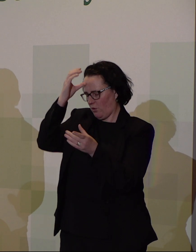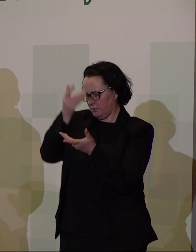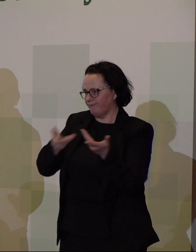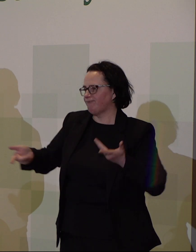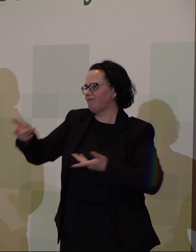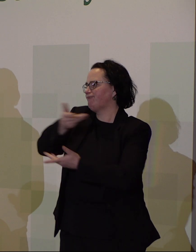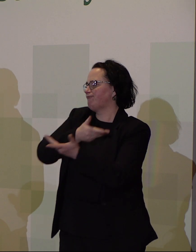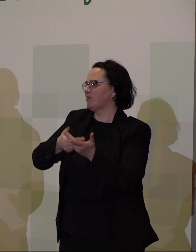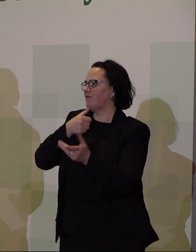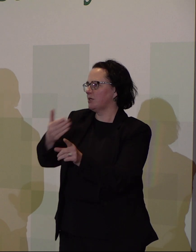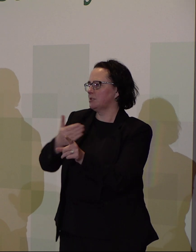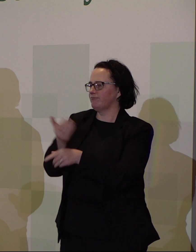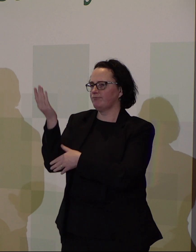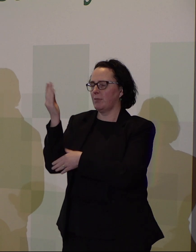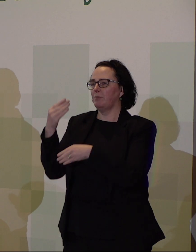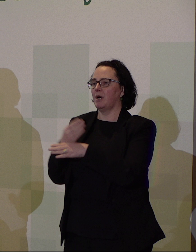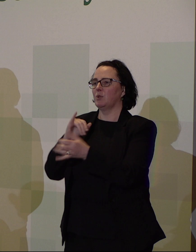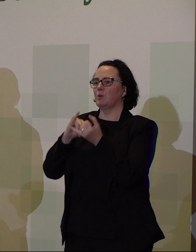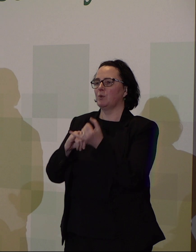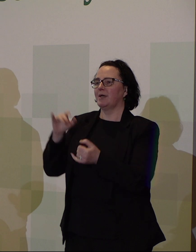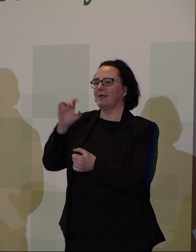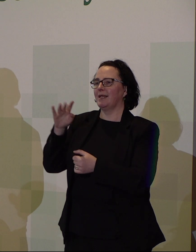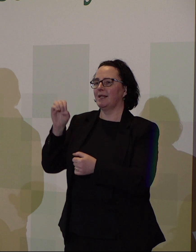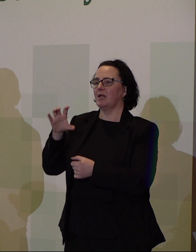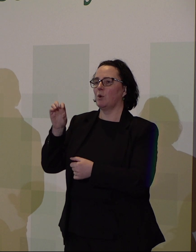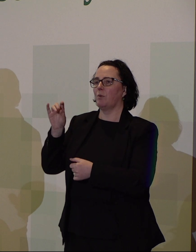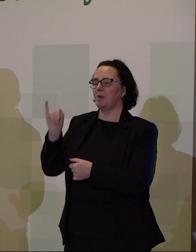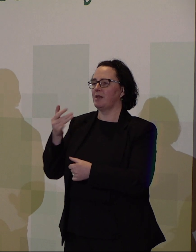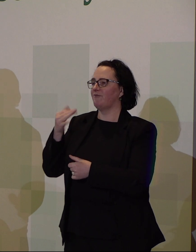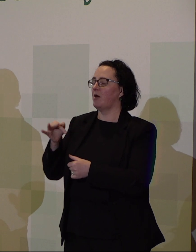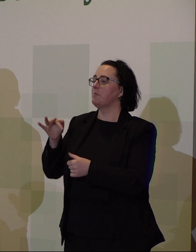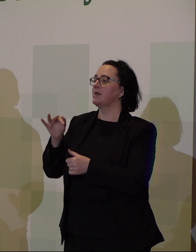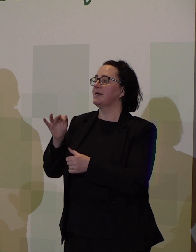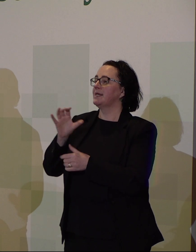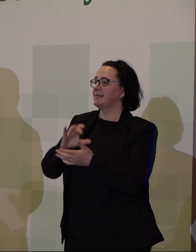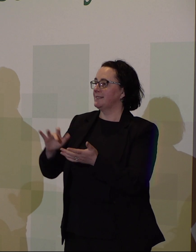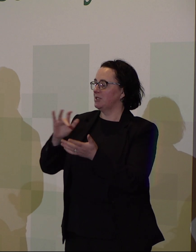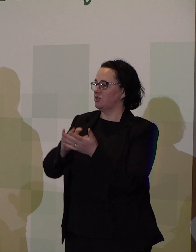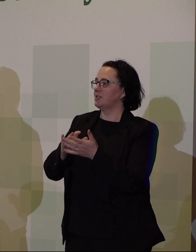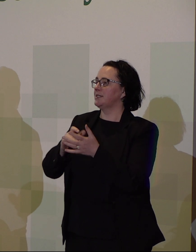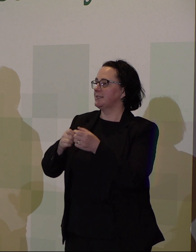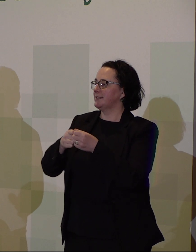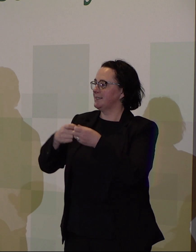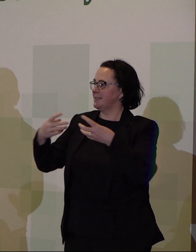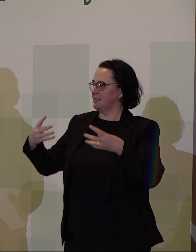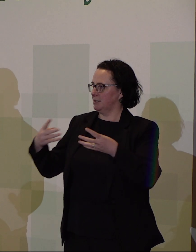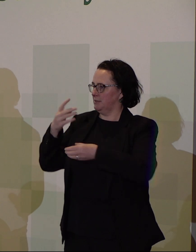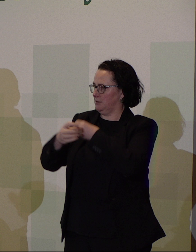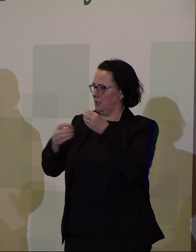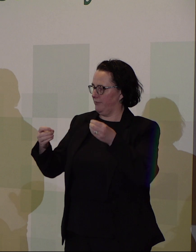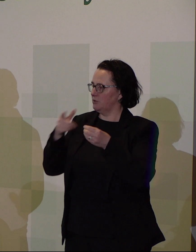first going to hear a presentation from Elaine O'Mahony of the Central Statistics Office, and Elaine is going to speak on gender in Ireland, some key